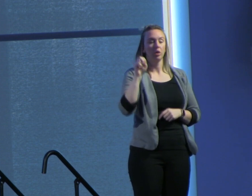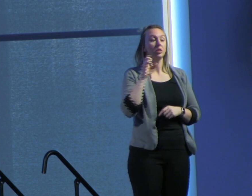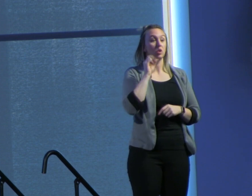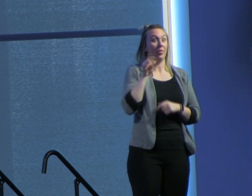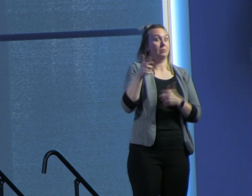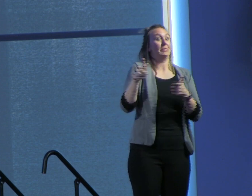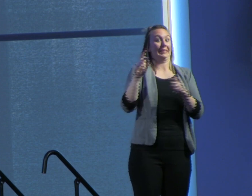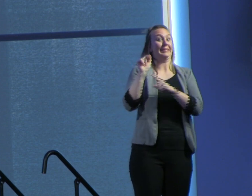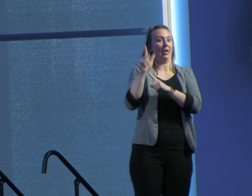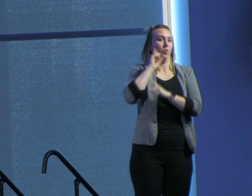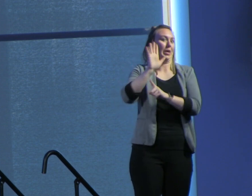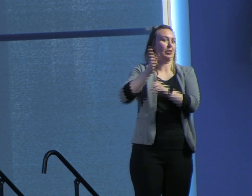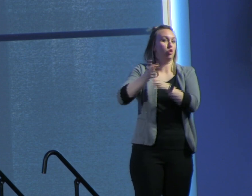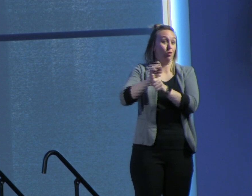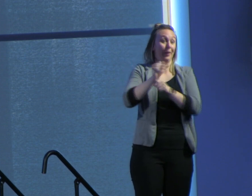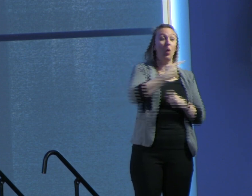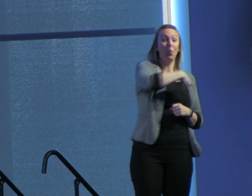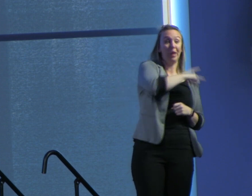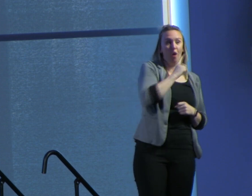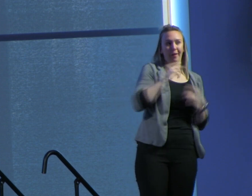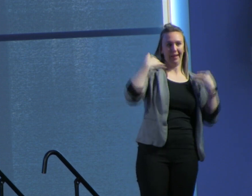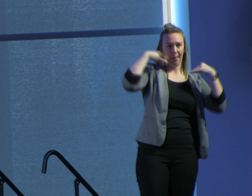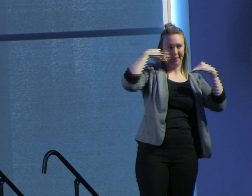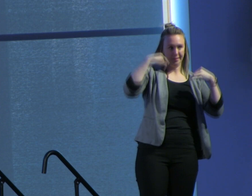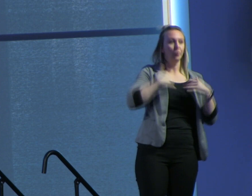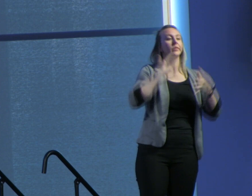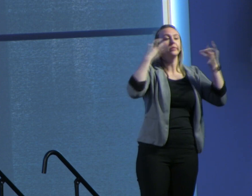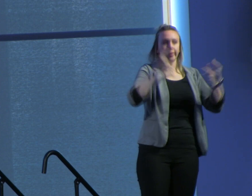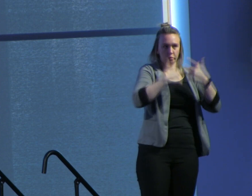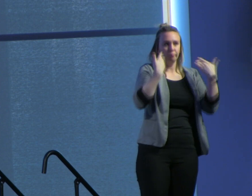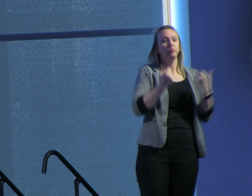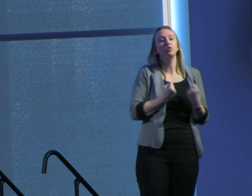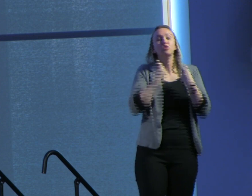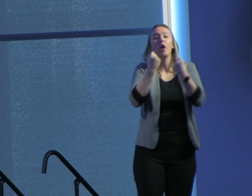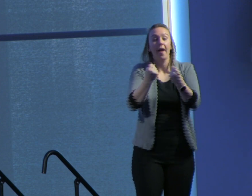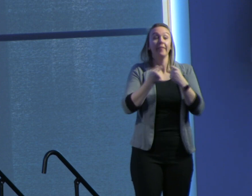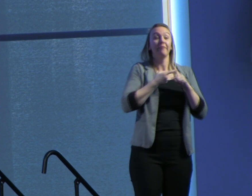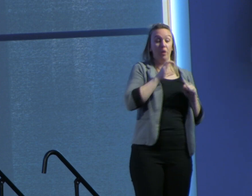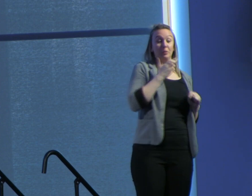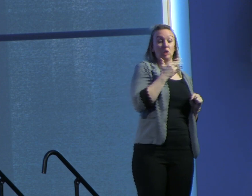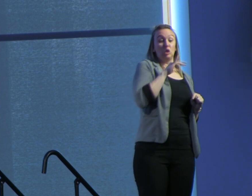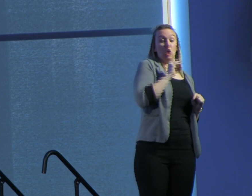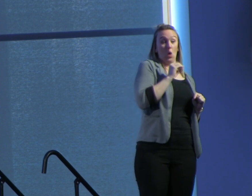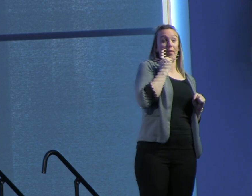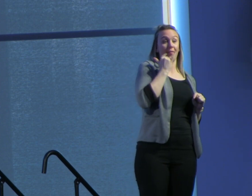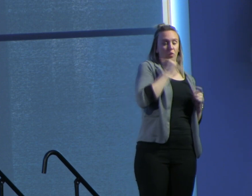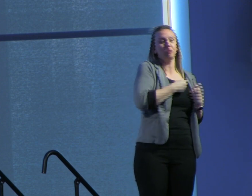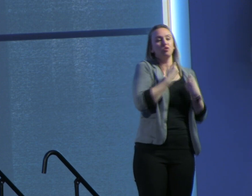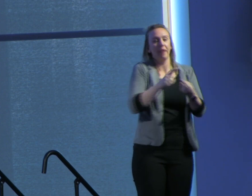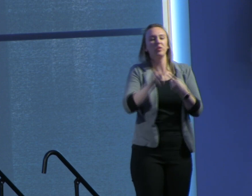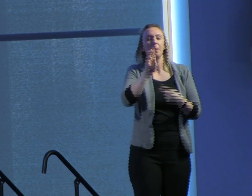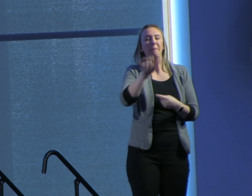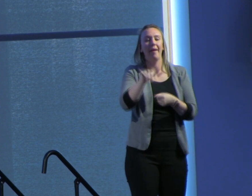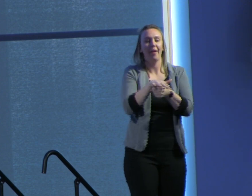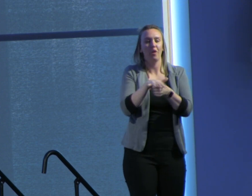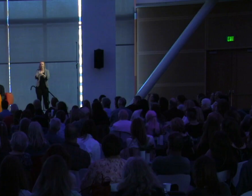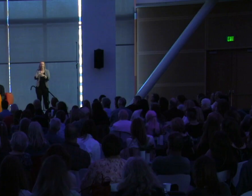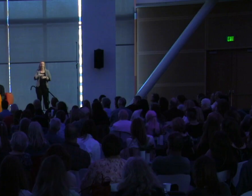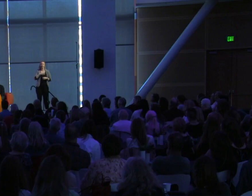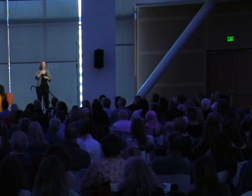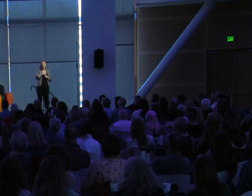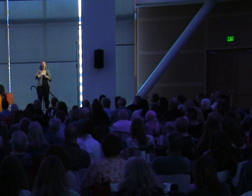we took the drive from Chico, California down to the Bay Area, and in my friend's little